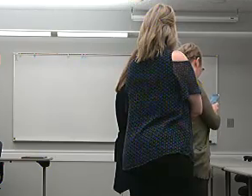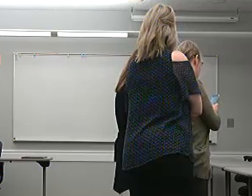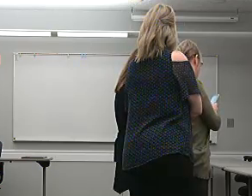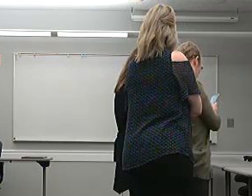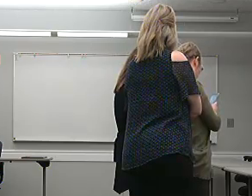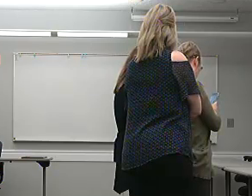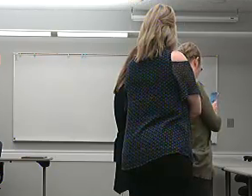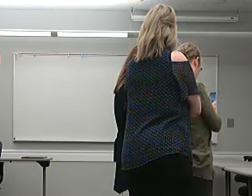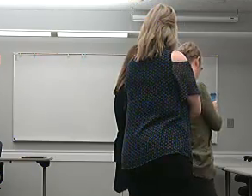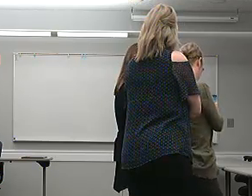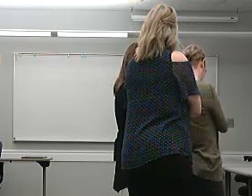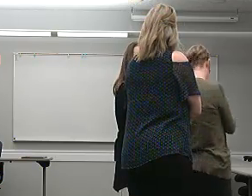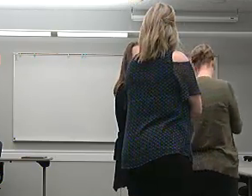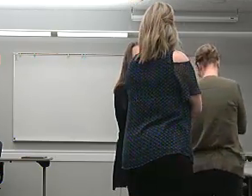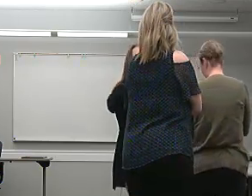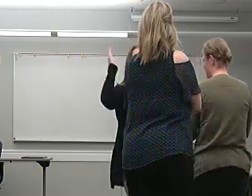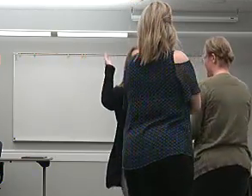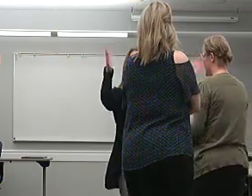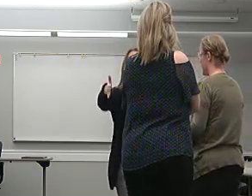I didn't get